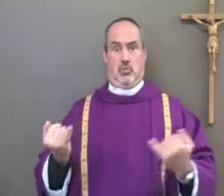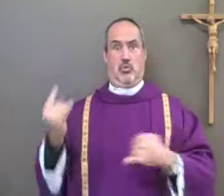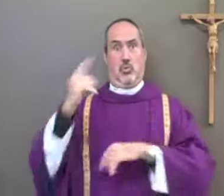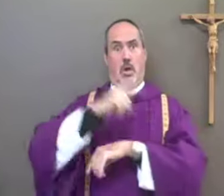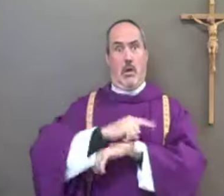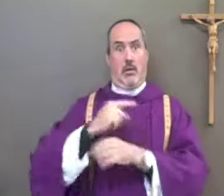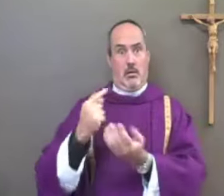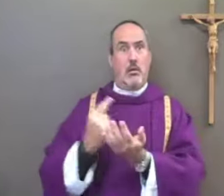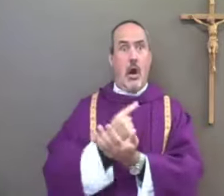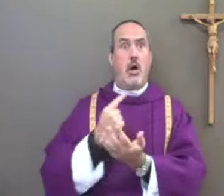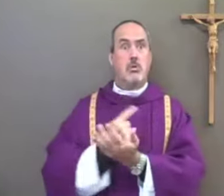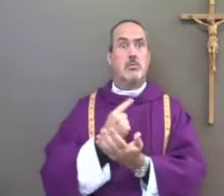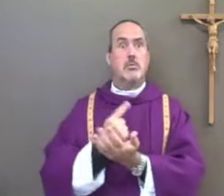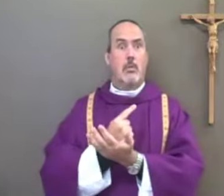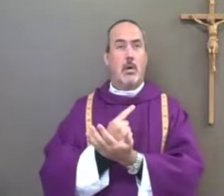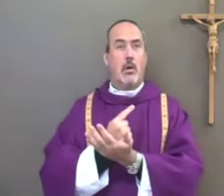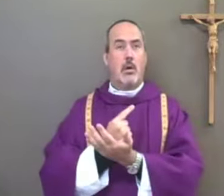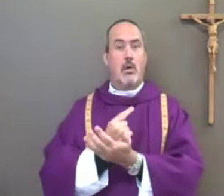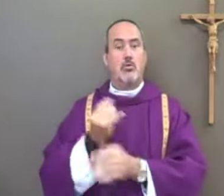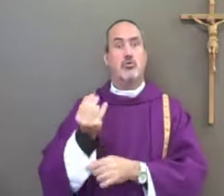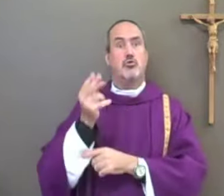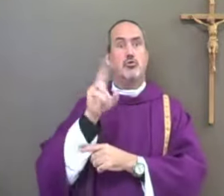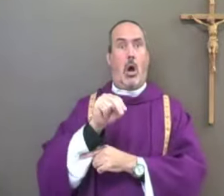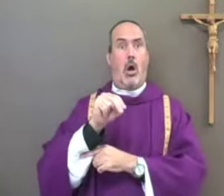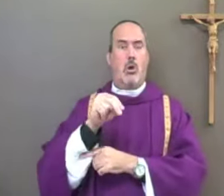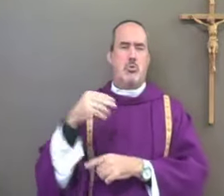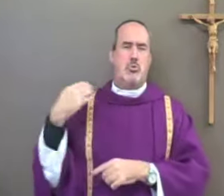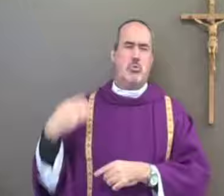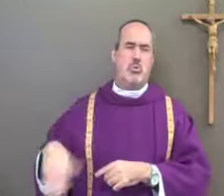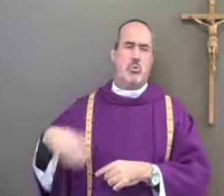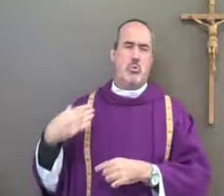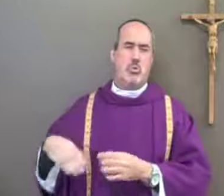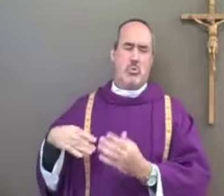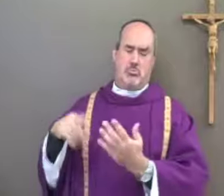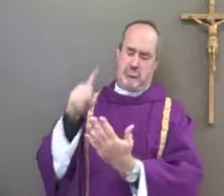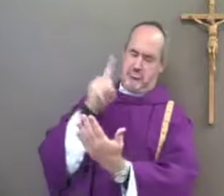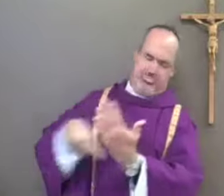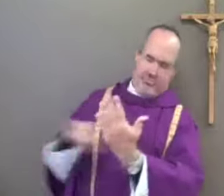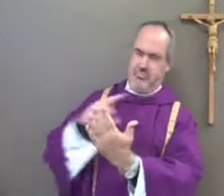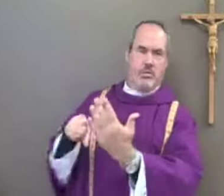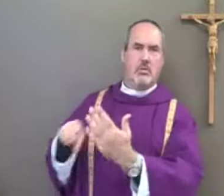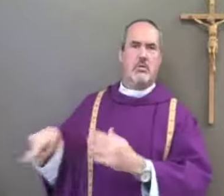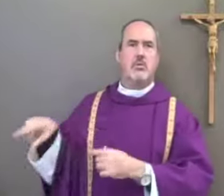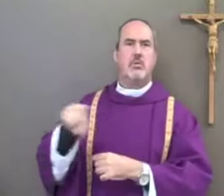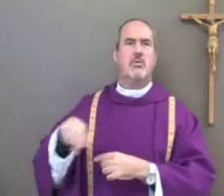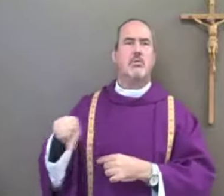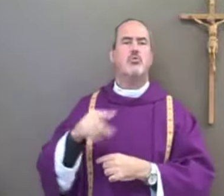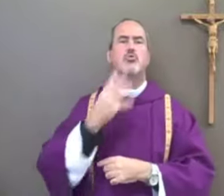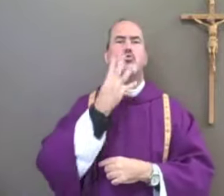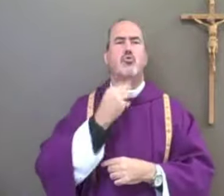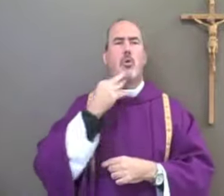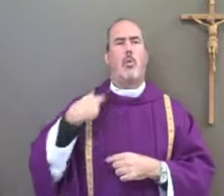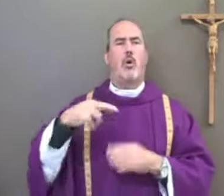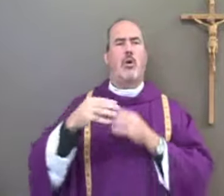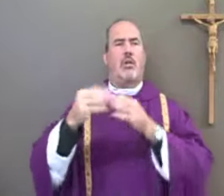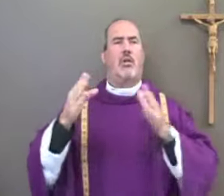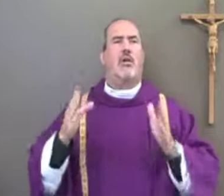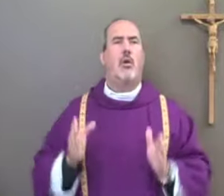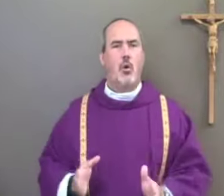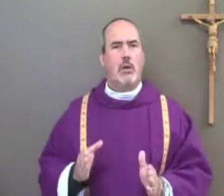It's interesting how today's gospel shows us how John criticized the Jewish religious